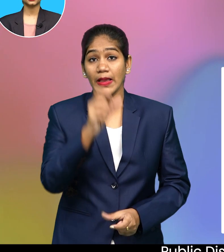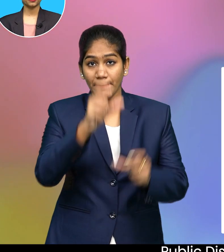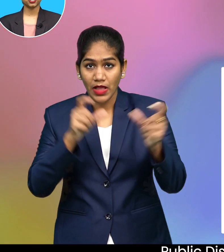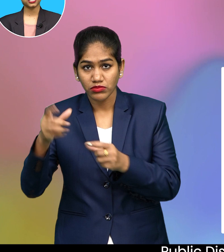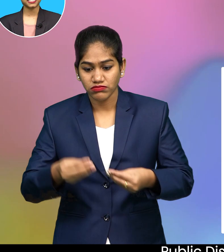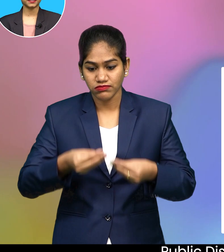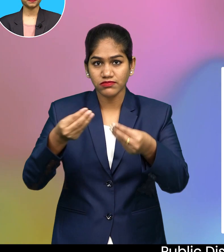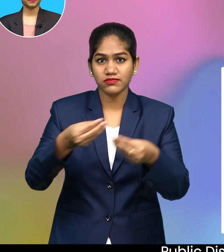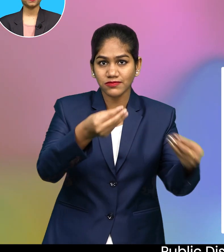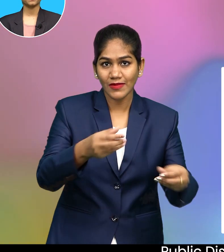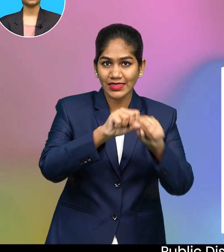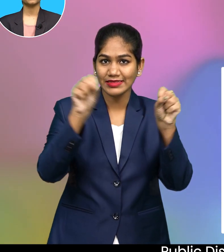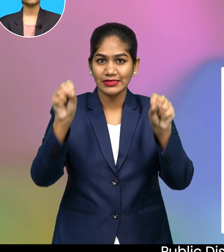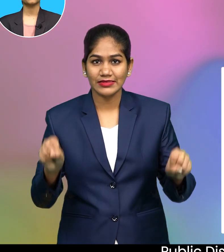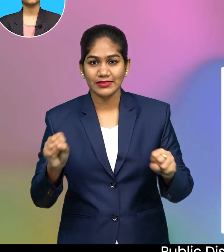Public distribution system.